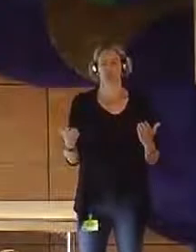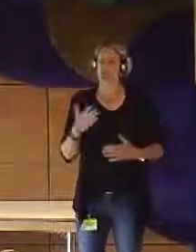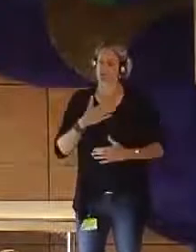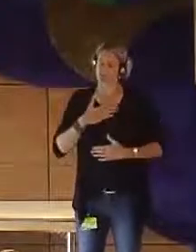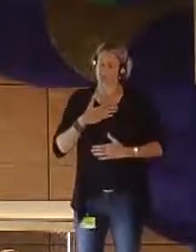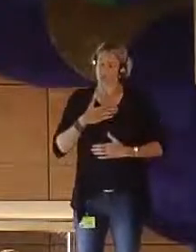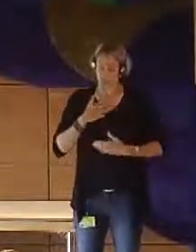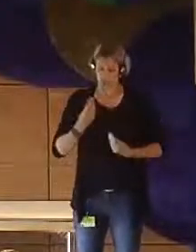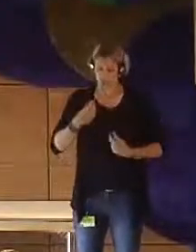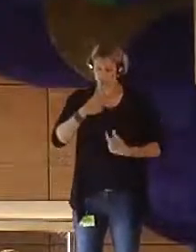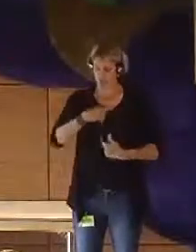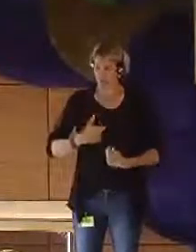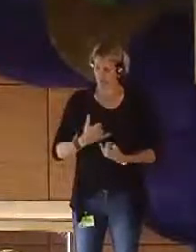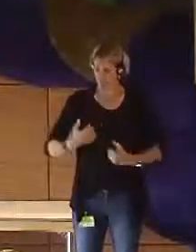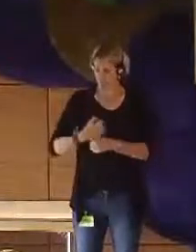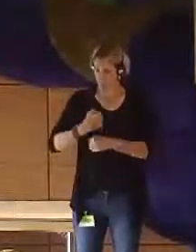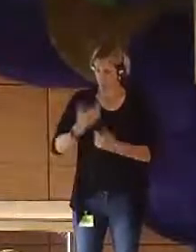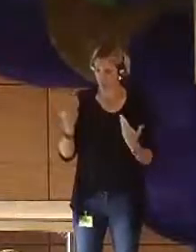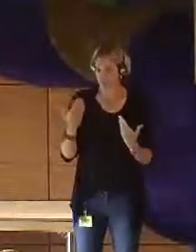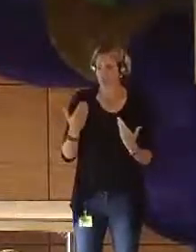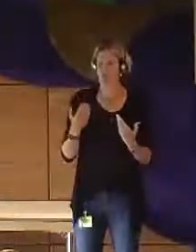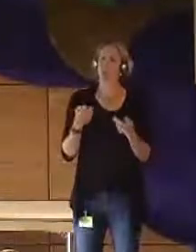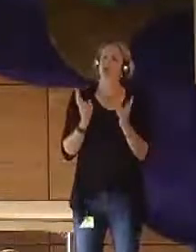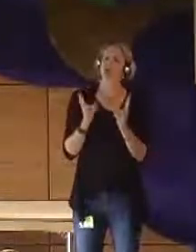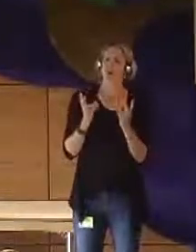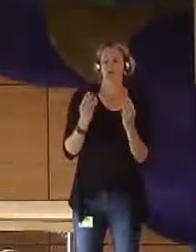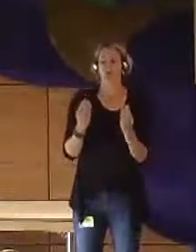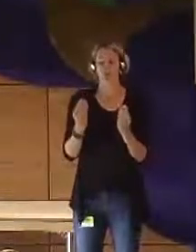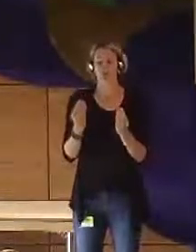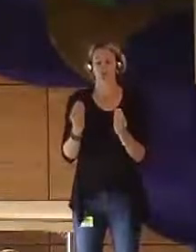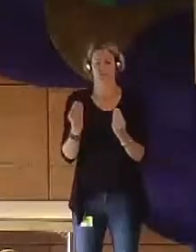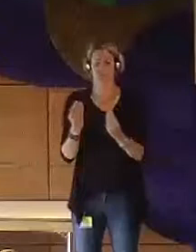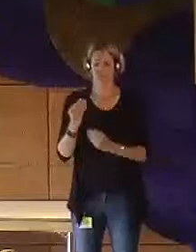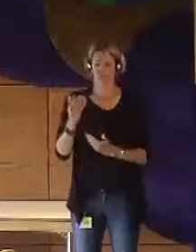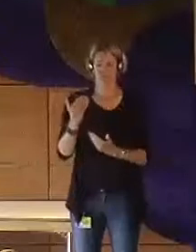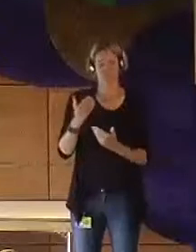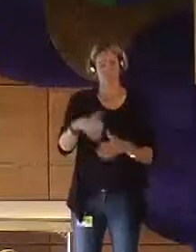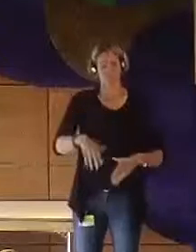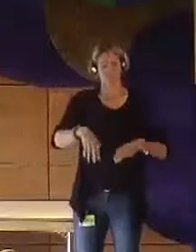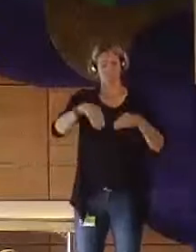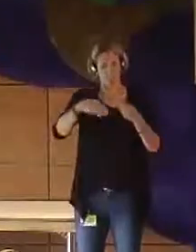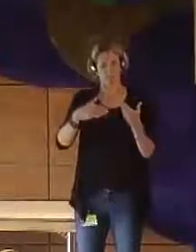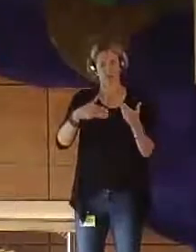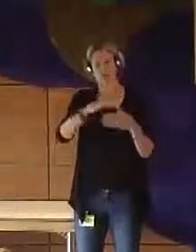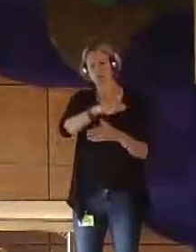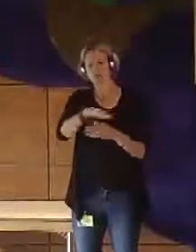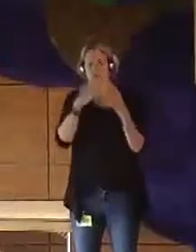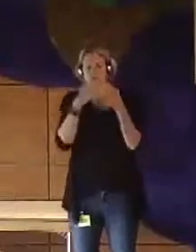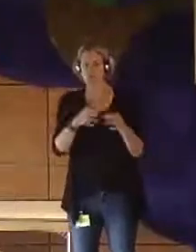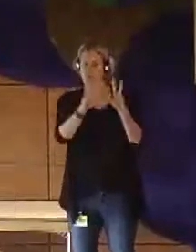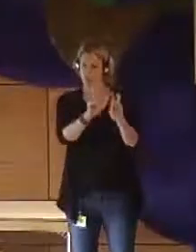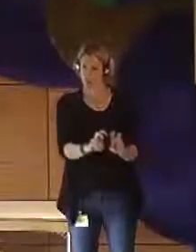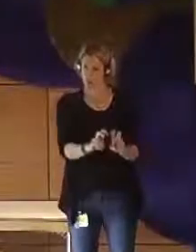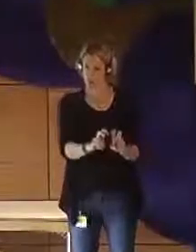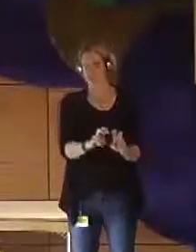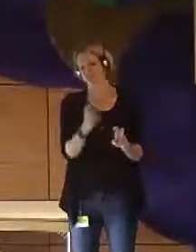personal practice is usually to start investigating these children at about 10 or 11 years of age to confirm whether